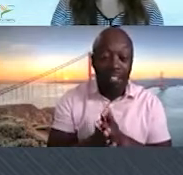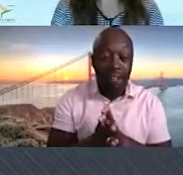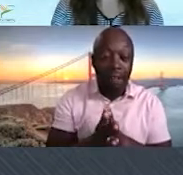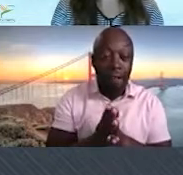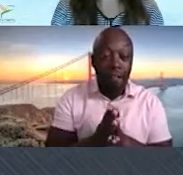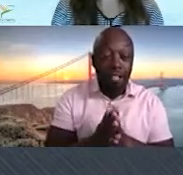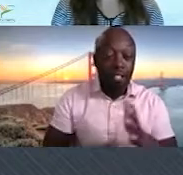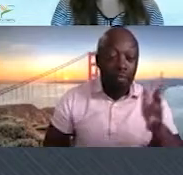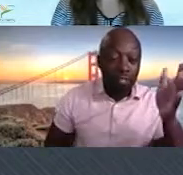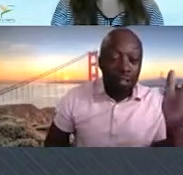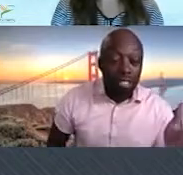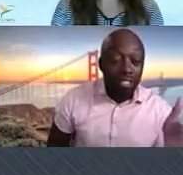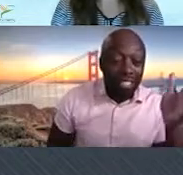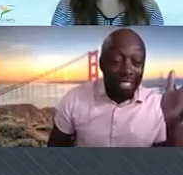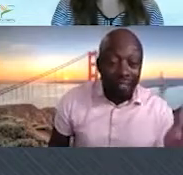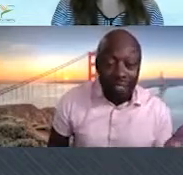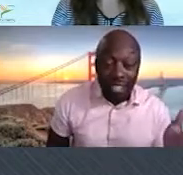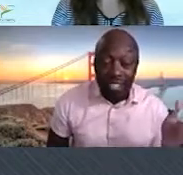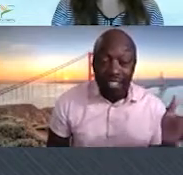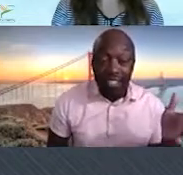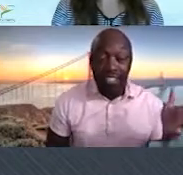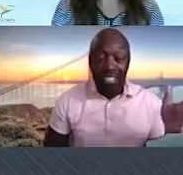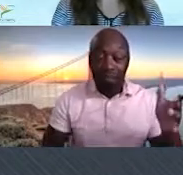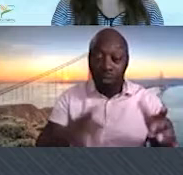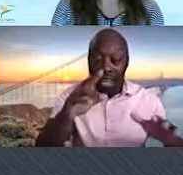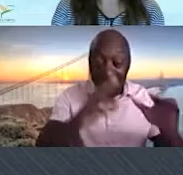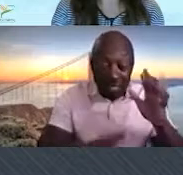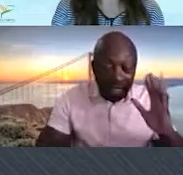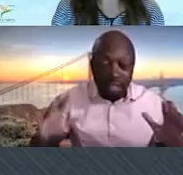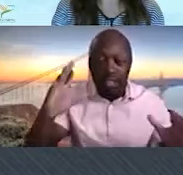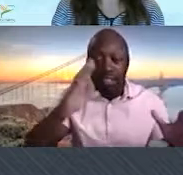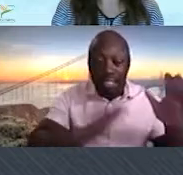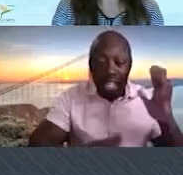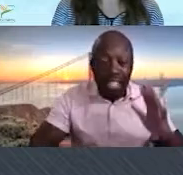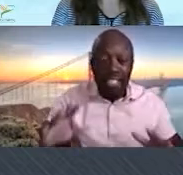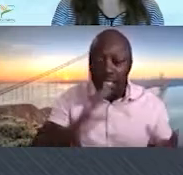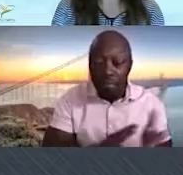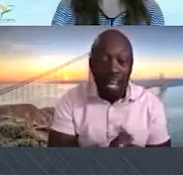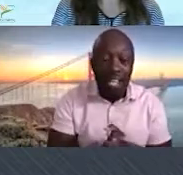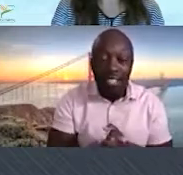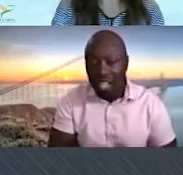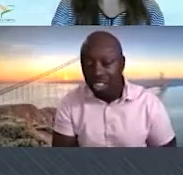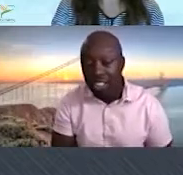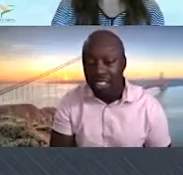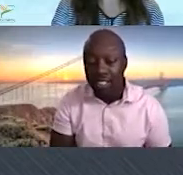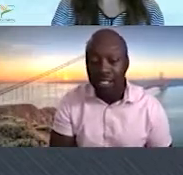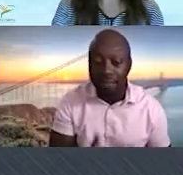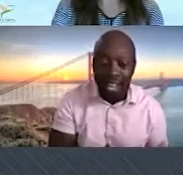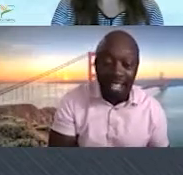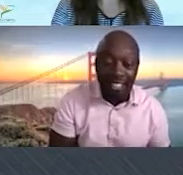brain. So if you notice on the left side, you see that more analytical, science, math,